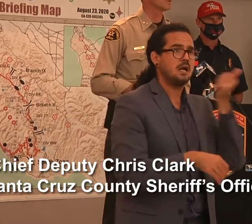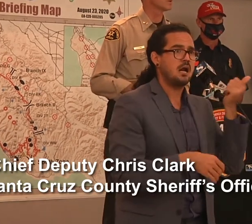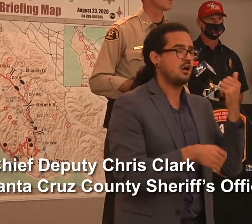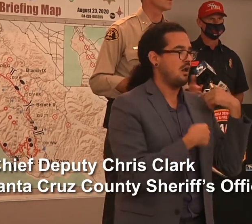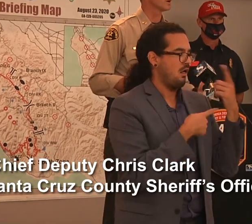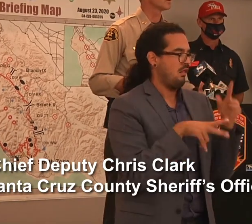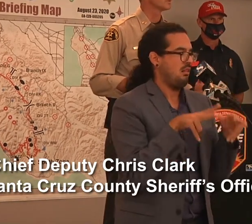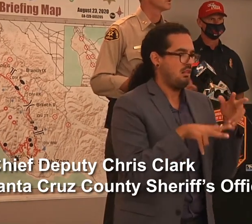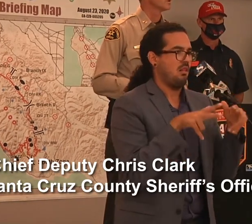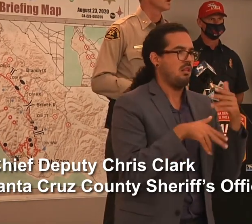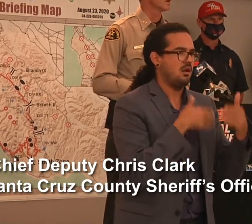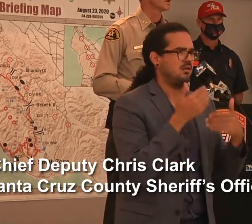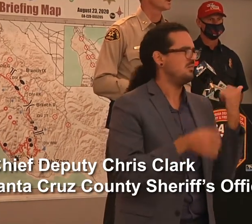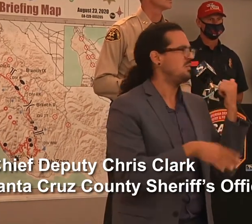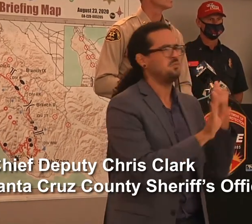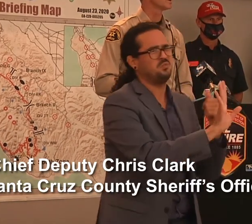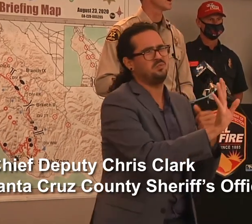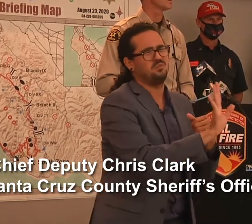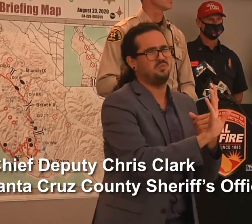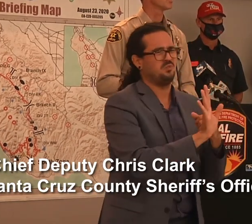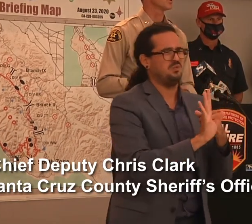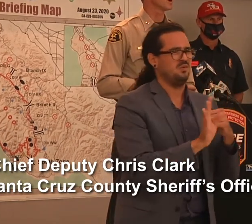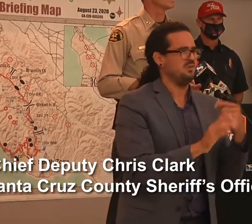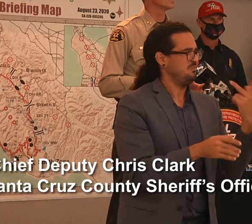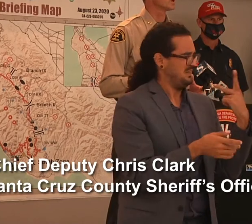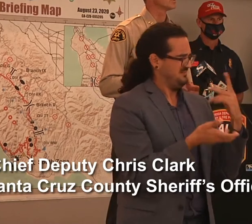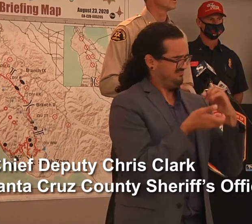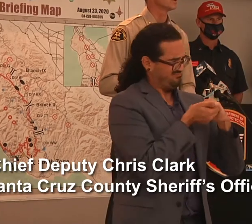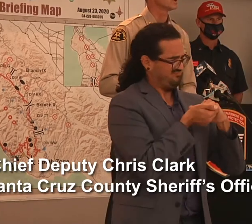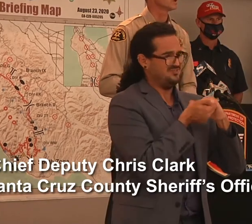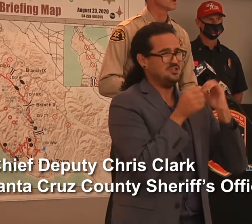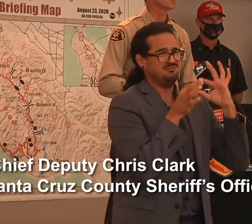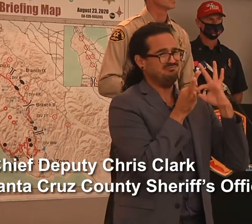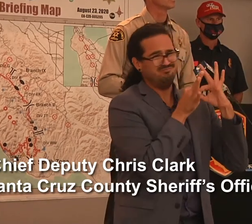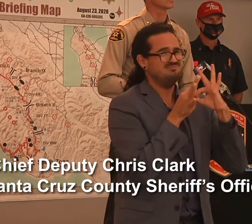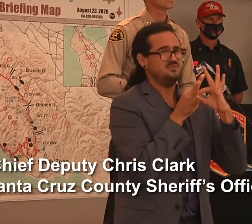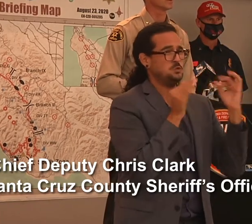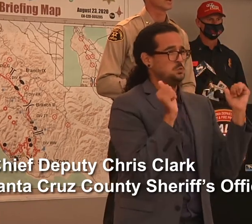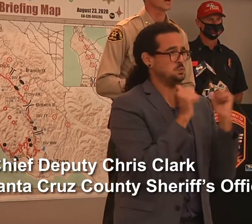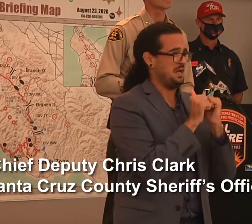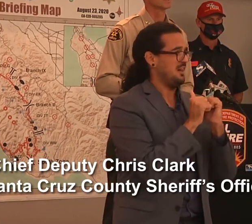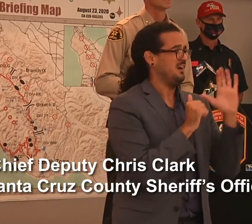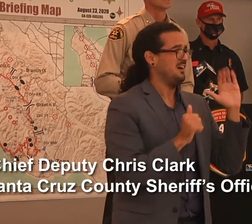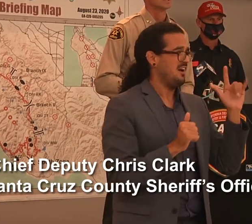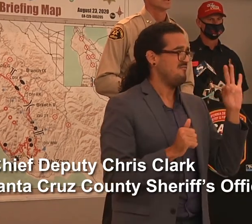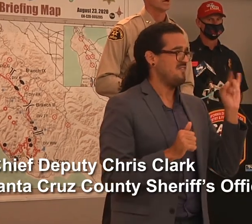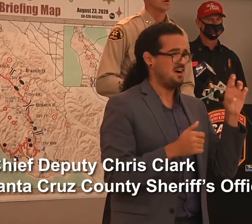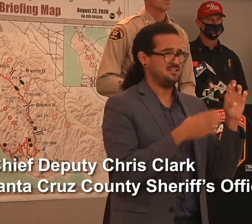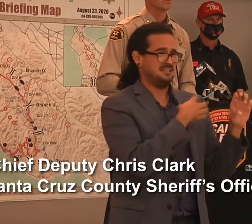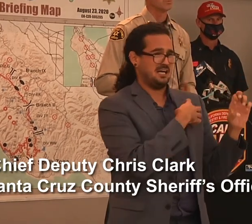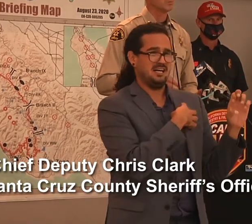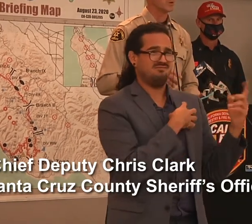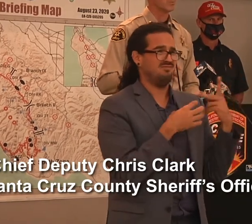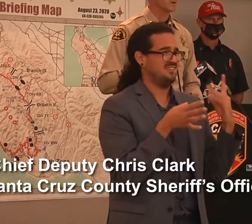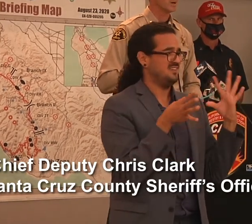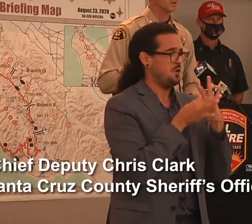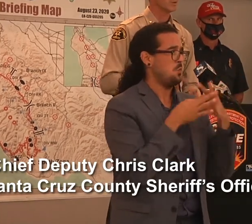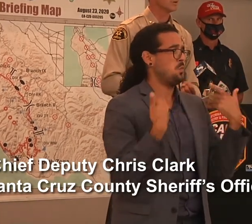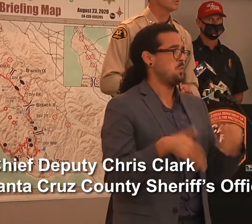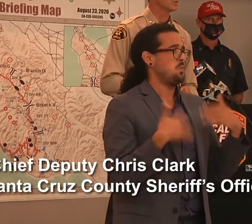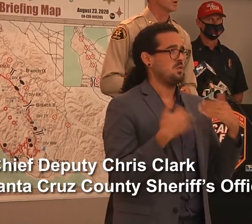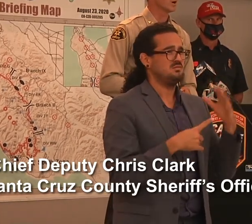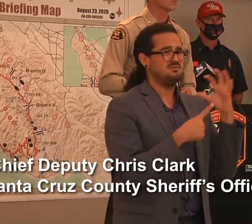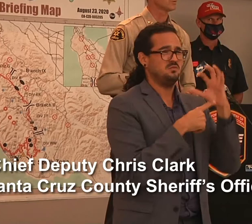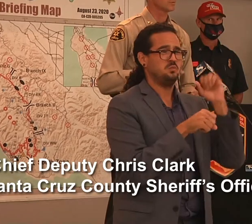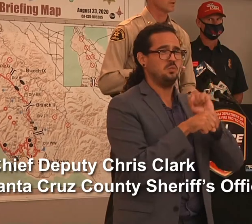locked with Cal Fire, and I couldn't speak more highly of the job they're doing with the resources that they have. You know, I'll